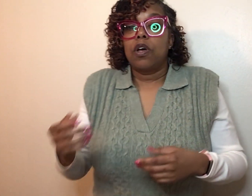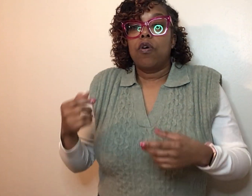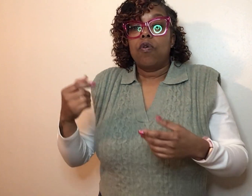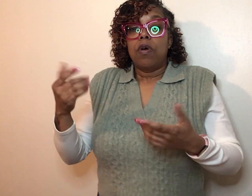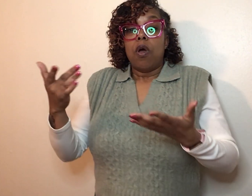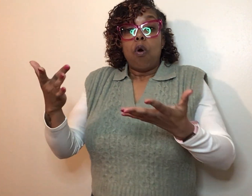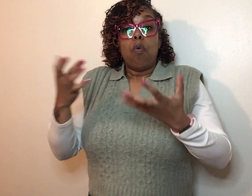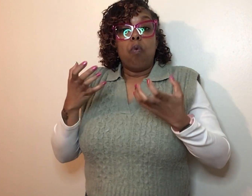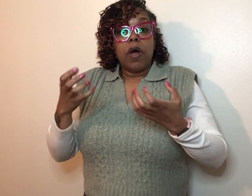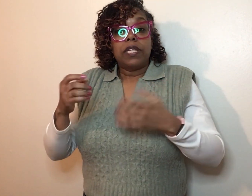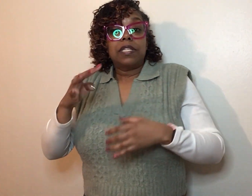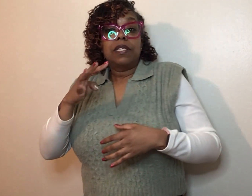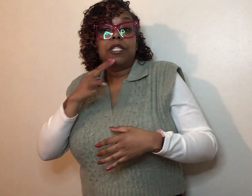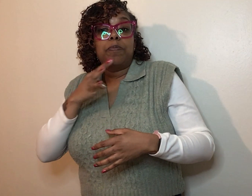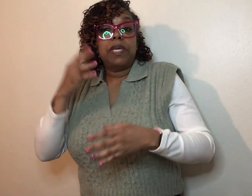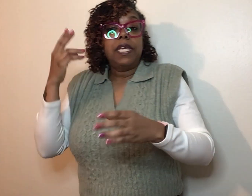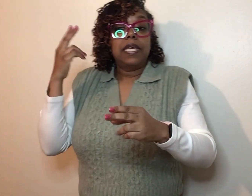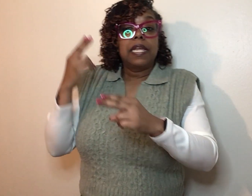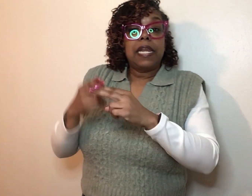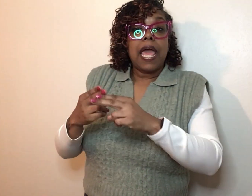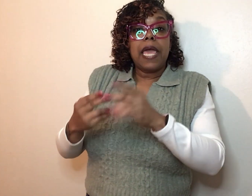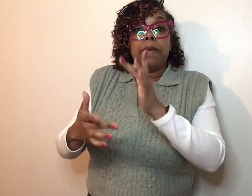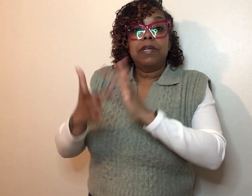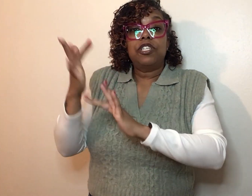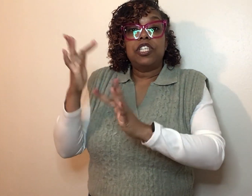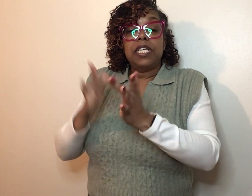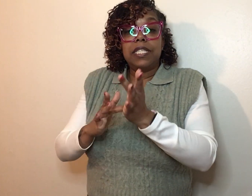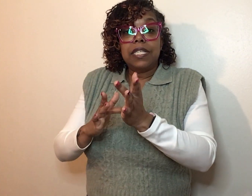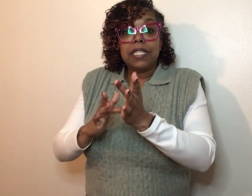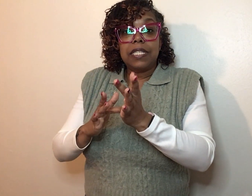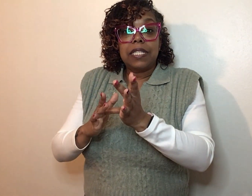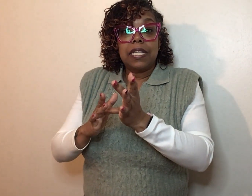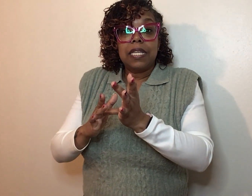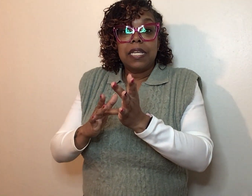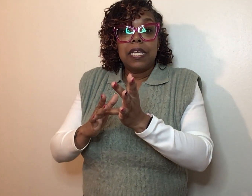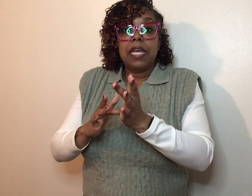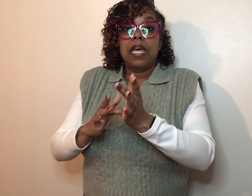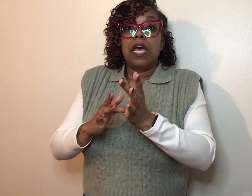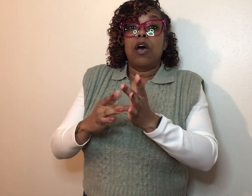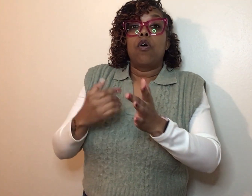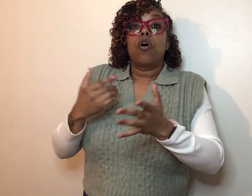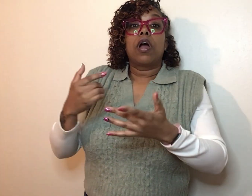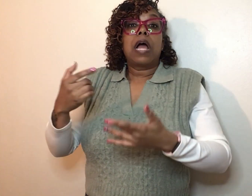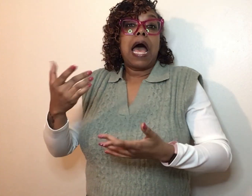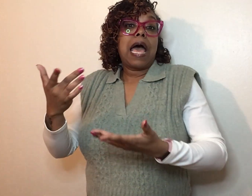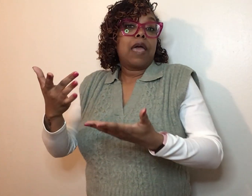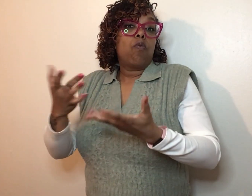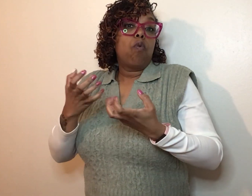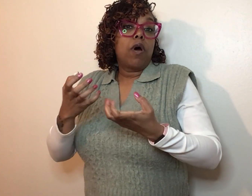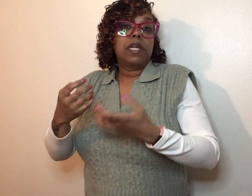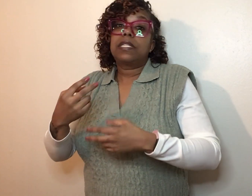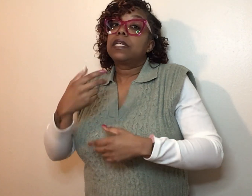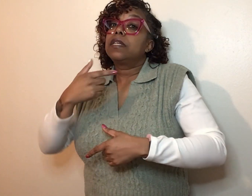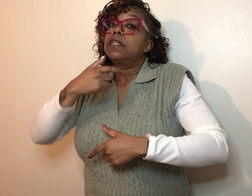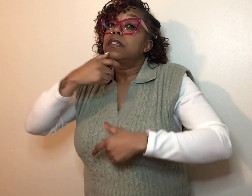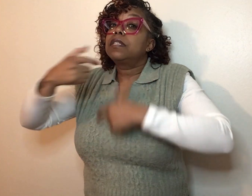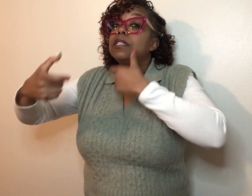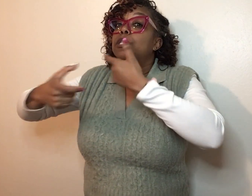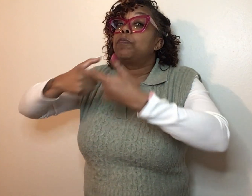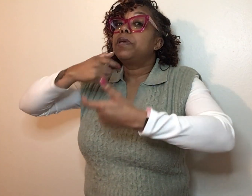So want, speak, name Jesus, or I want to